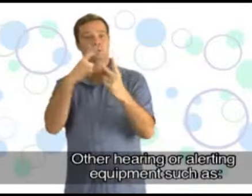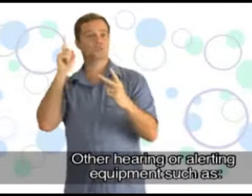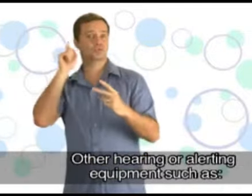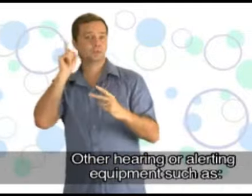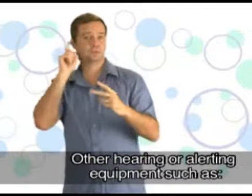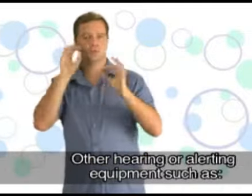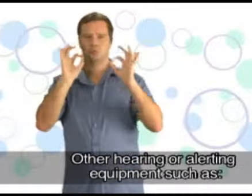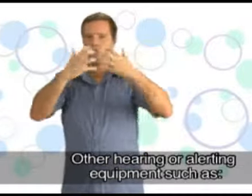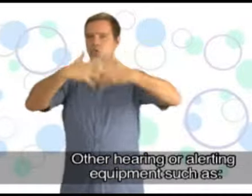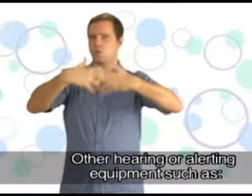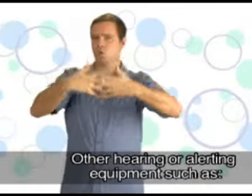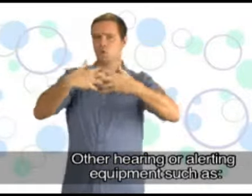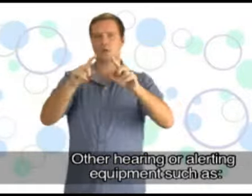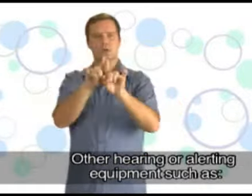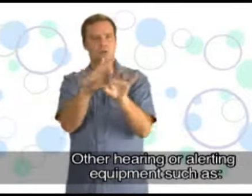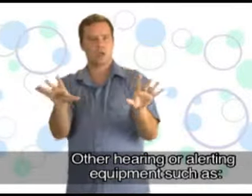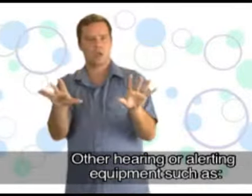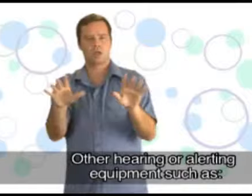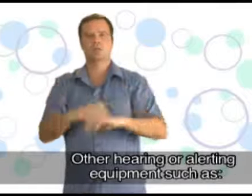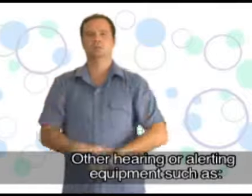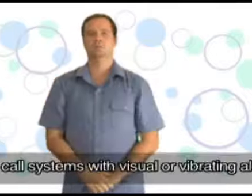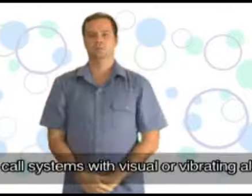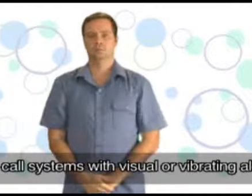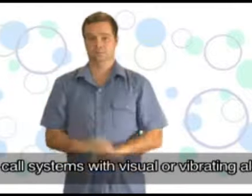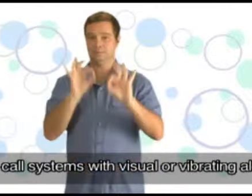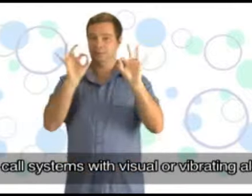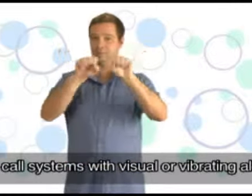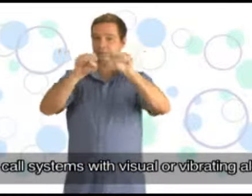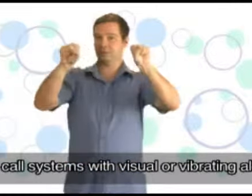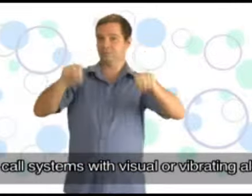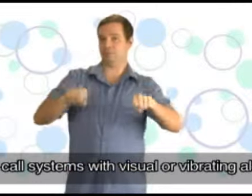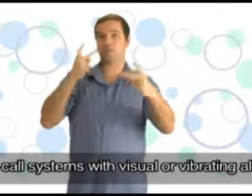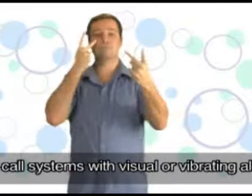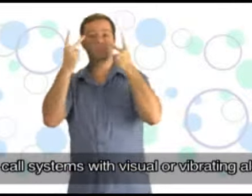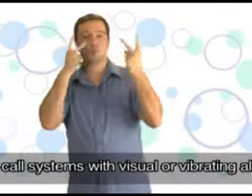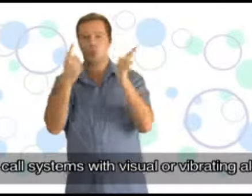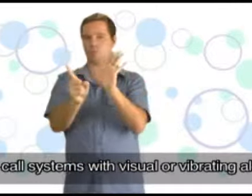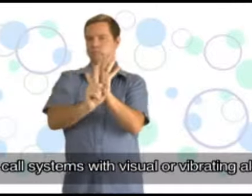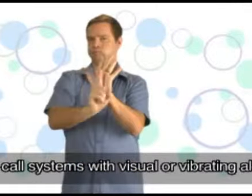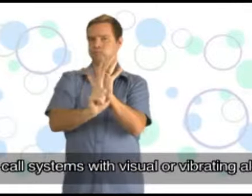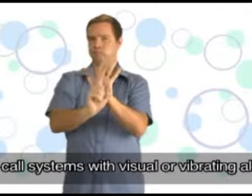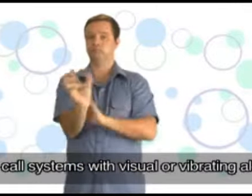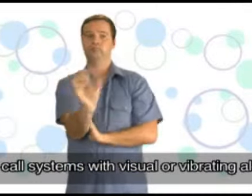other hearing or alerting equipment such as call systems with visual or vibrating alerts,